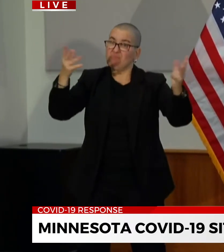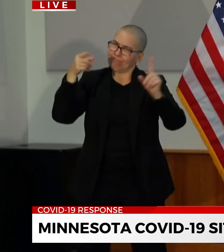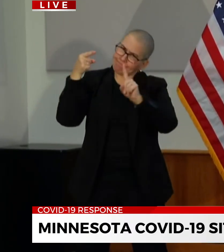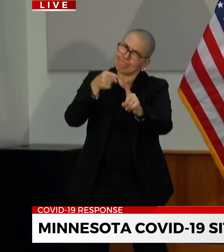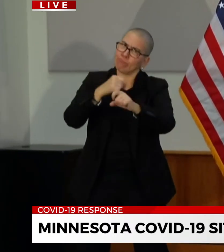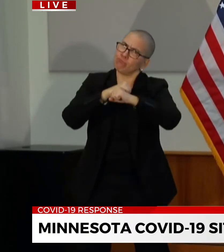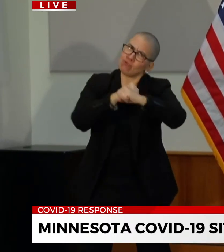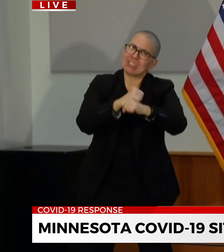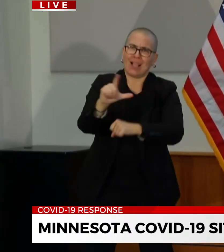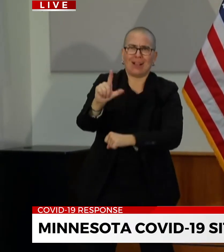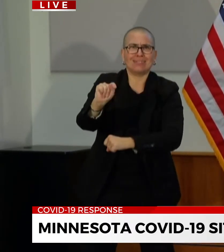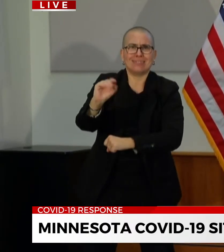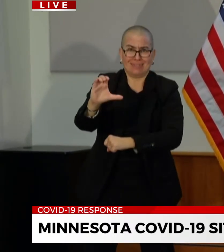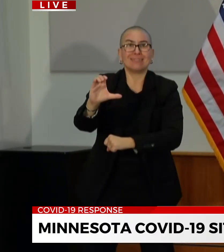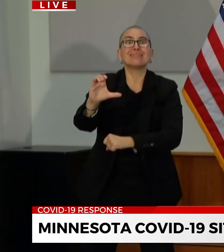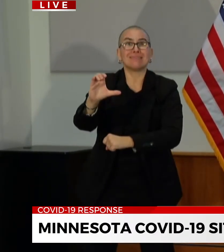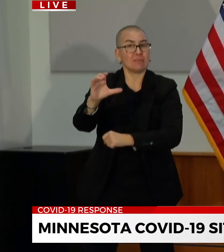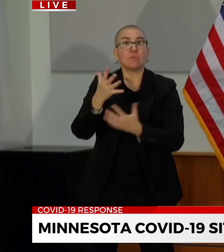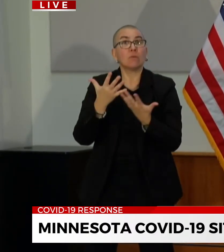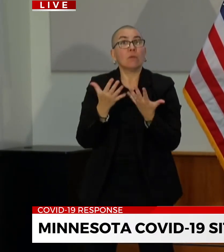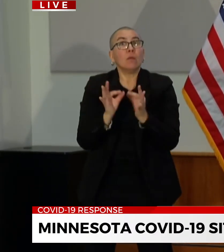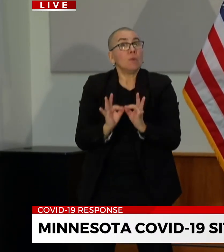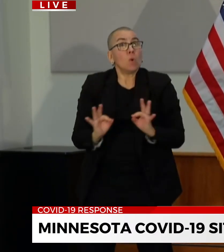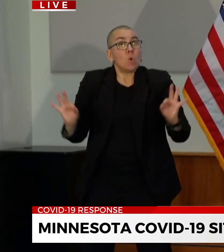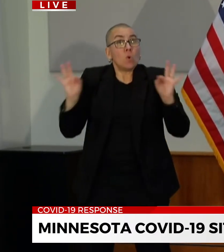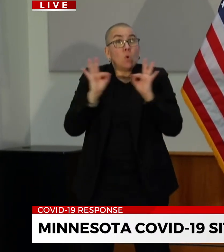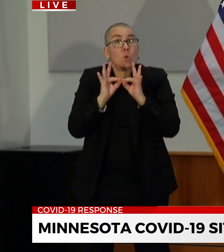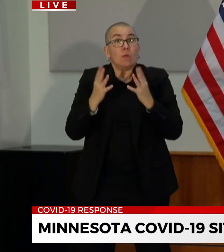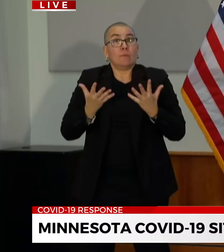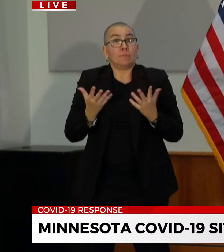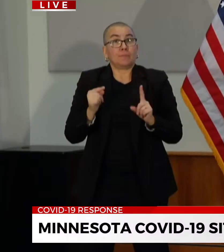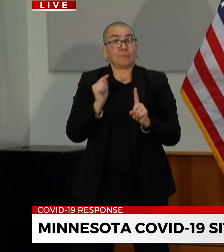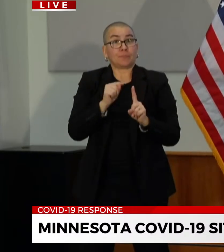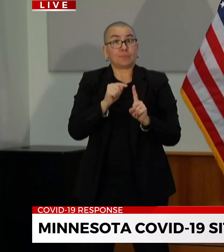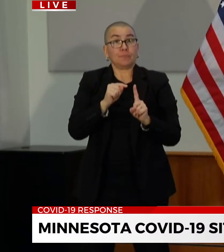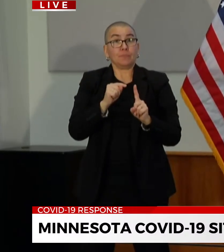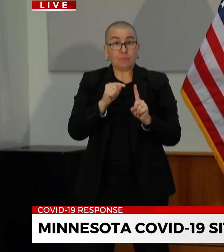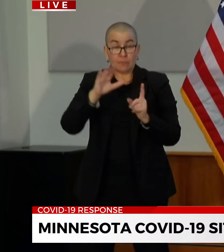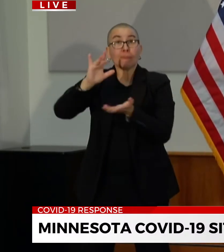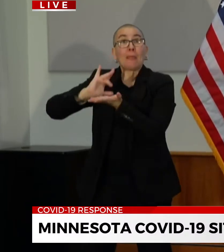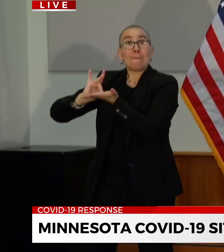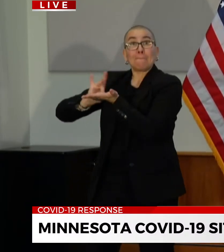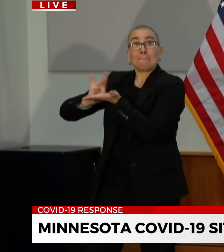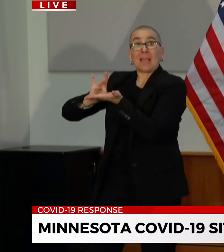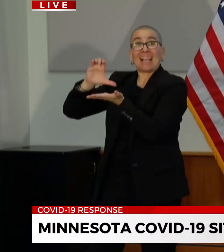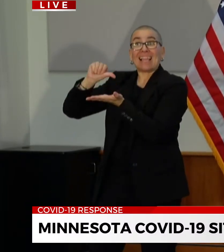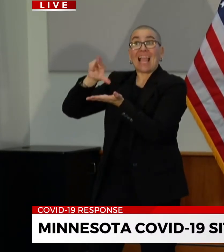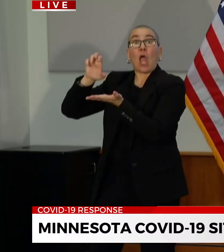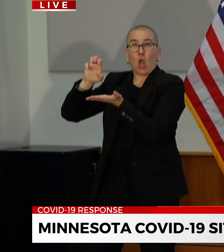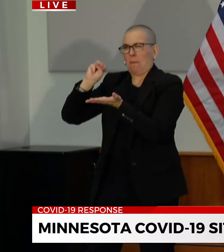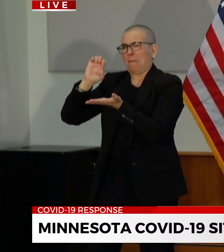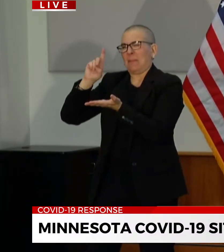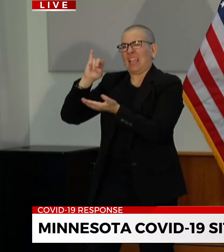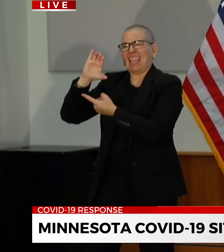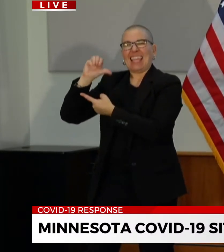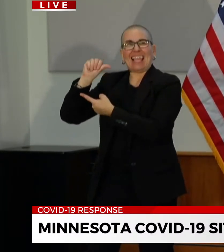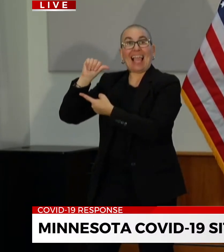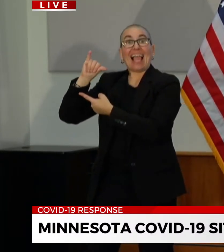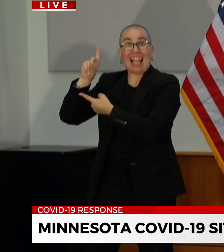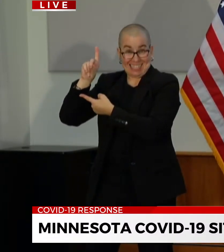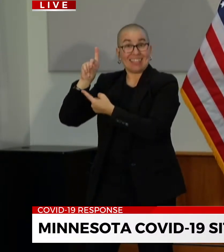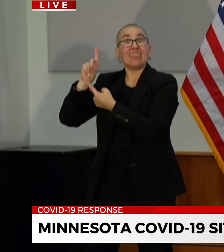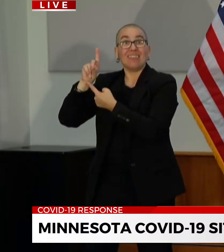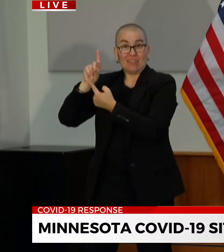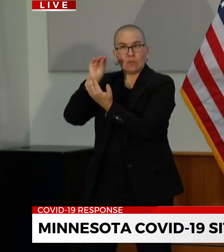recent data from the Federal Centers for Medicare and Medicaid for the week of November 15th showed that Minnesota was 37th